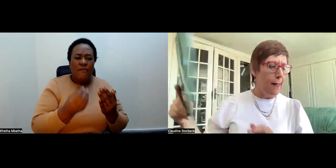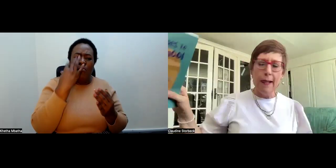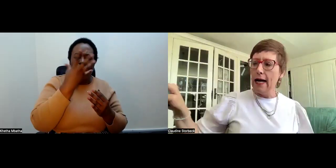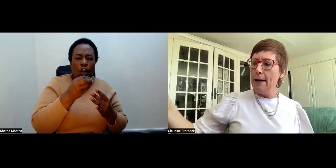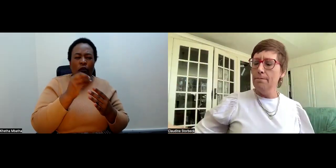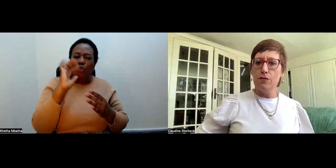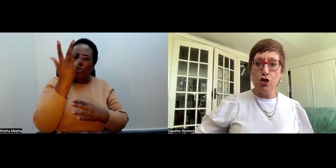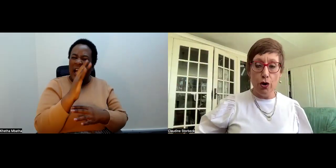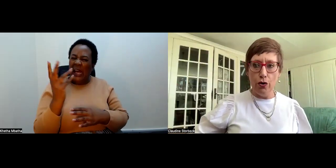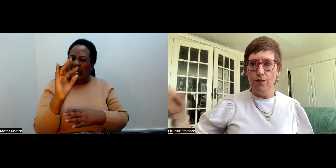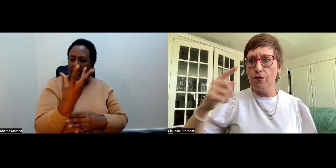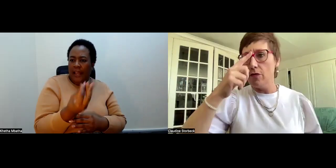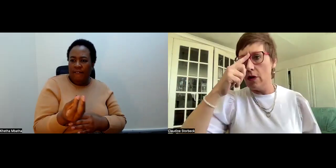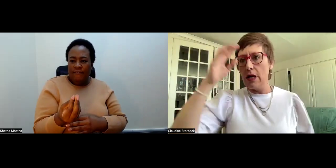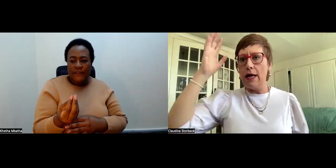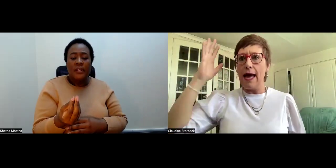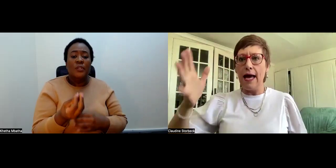gorgeous. So